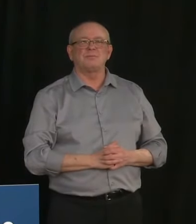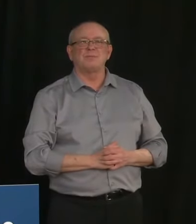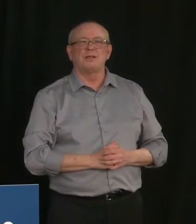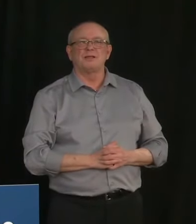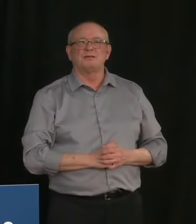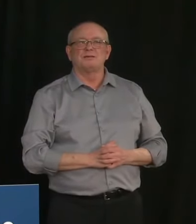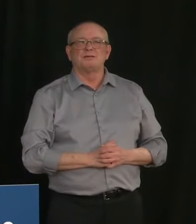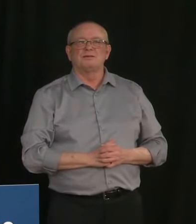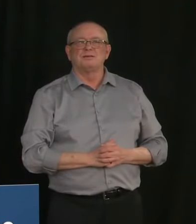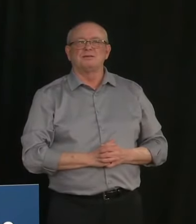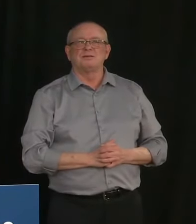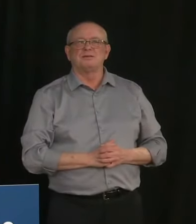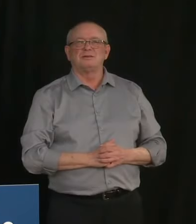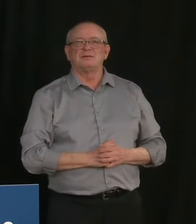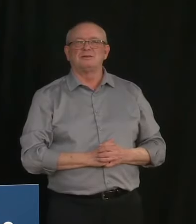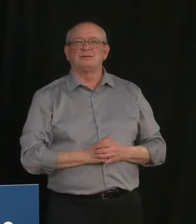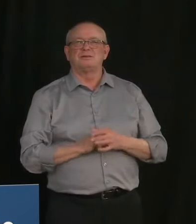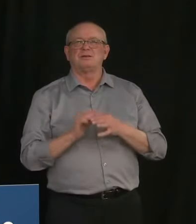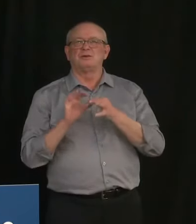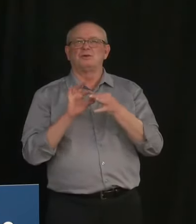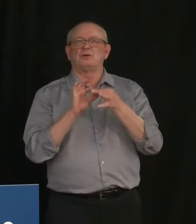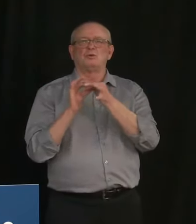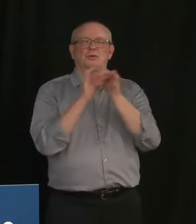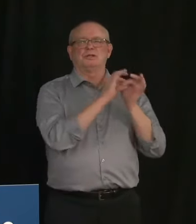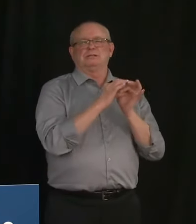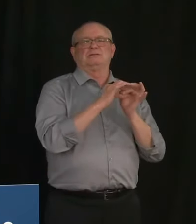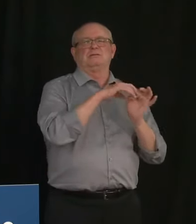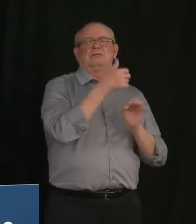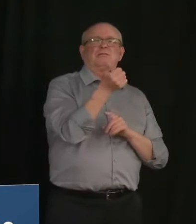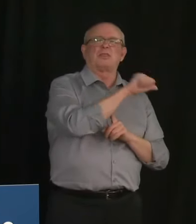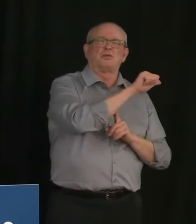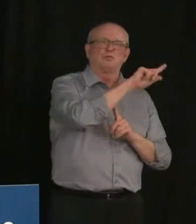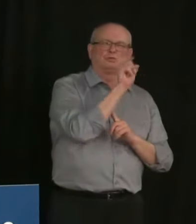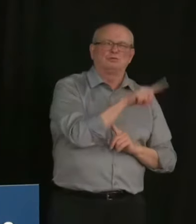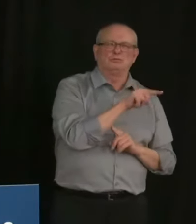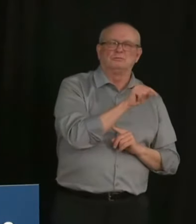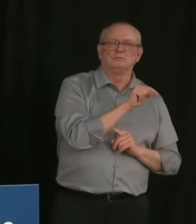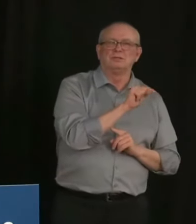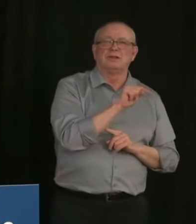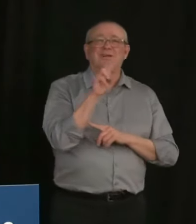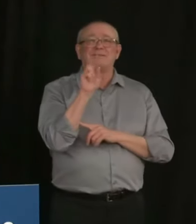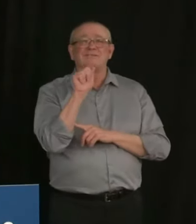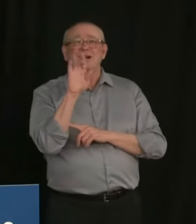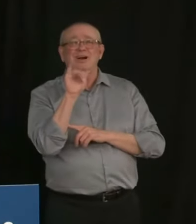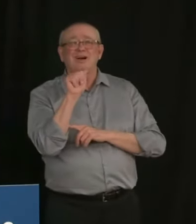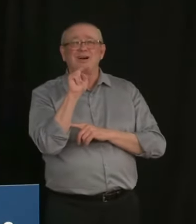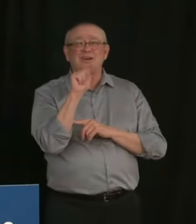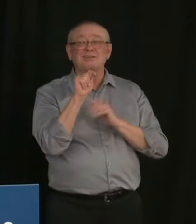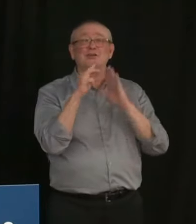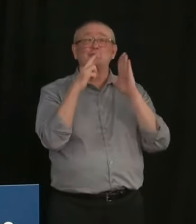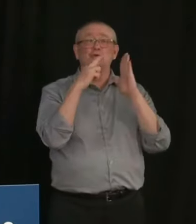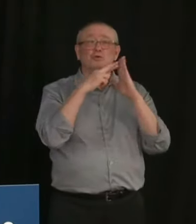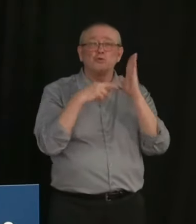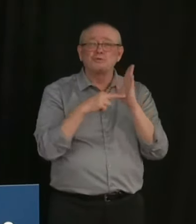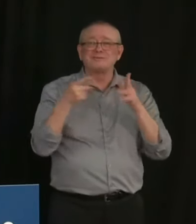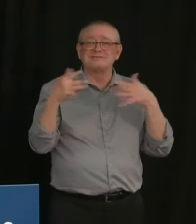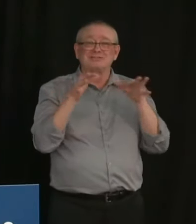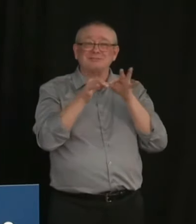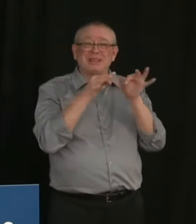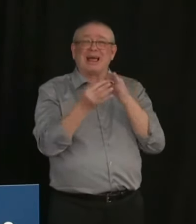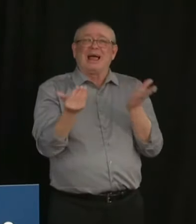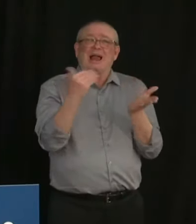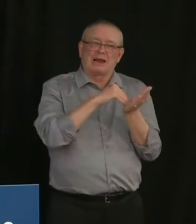question, and thanks very much for clarifying the new restrictions for folks that are in-home contacts for those